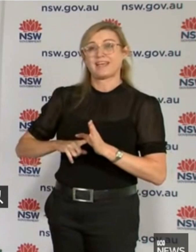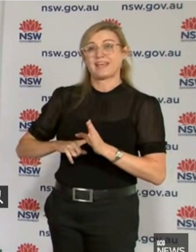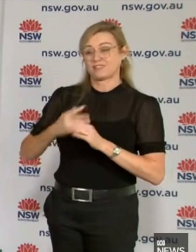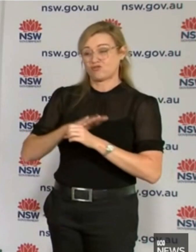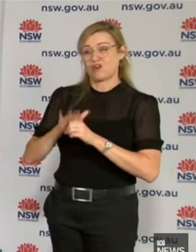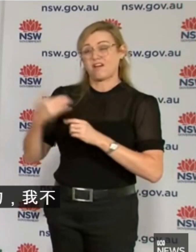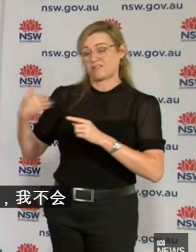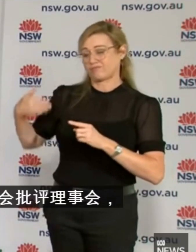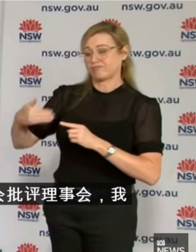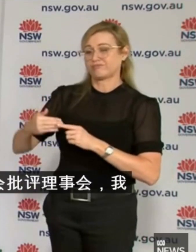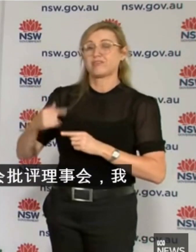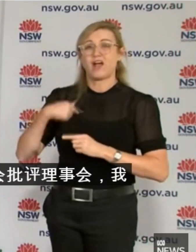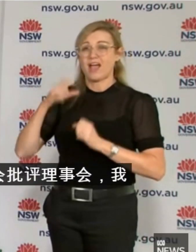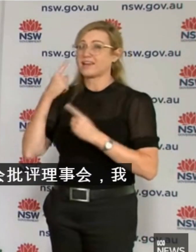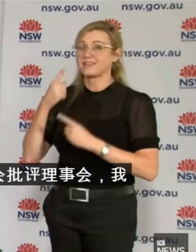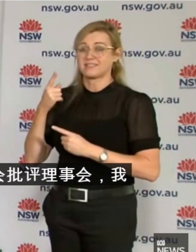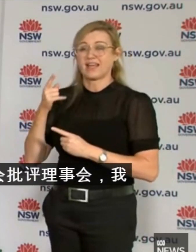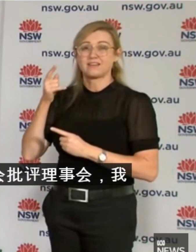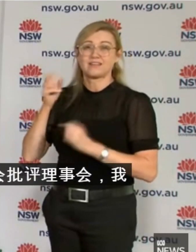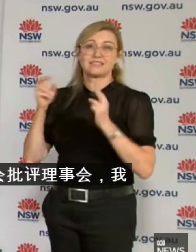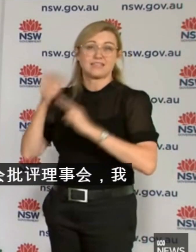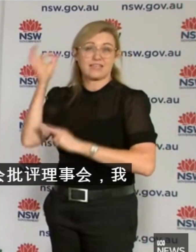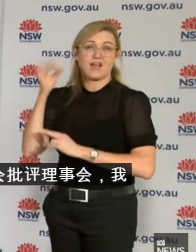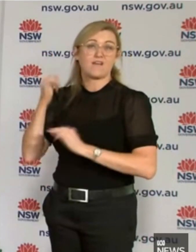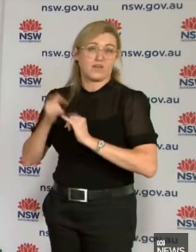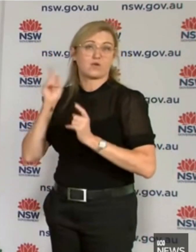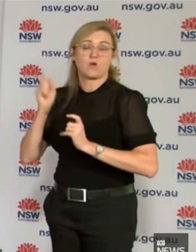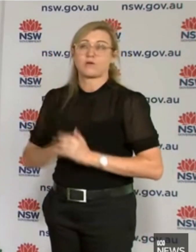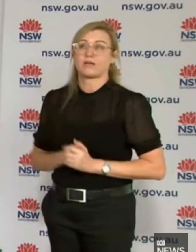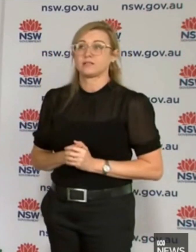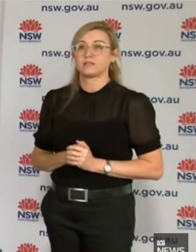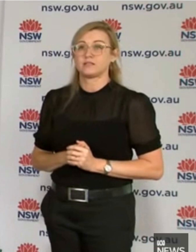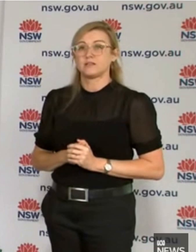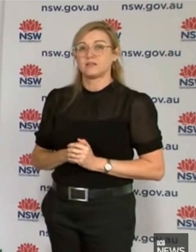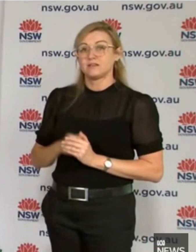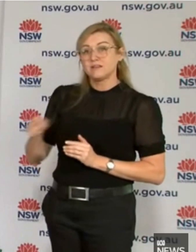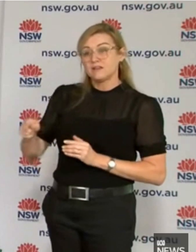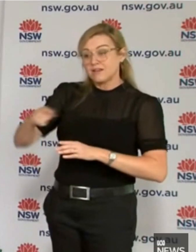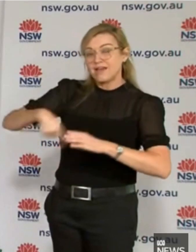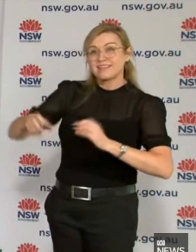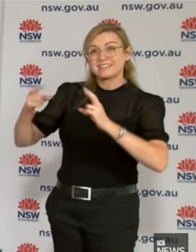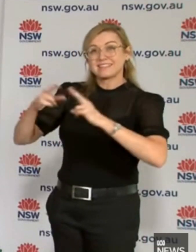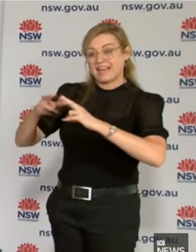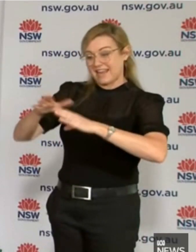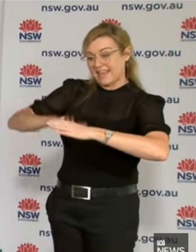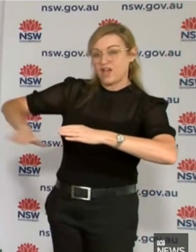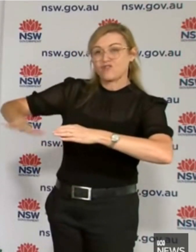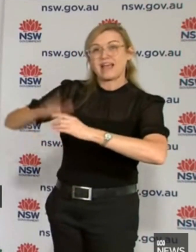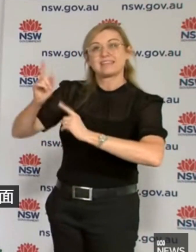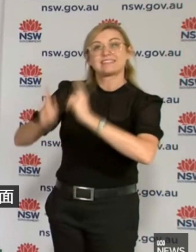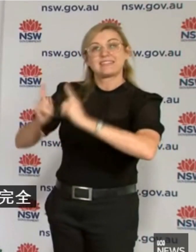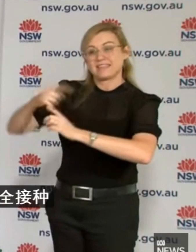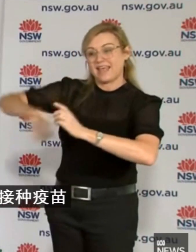of the council. If that's what you wanted me to do, I won't do that. Would restaurants and bars be expected to close too? Because isn't it more risky to be inside a restaurant